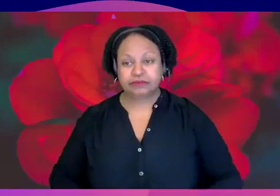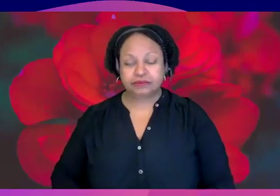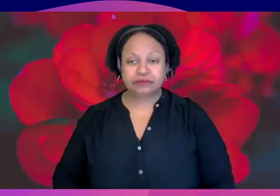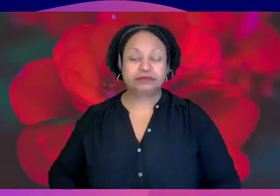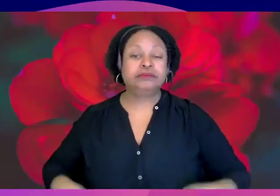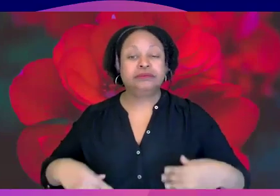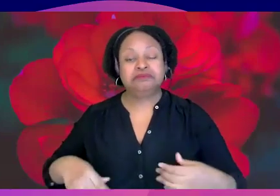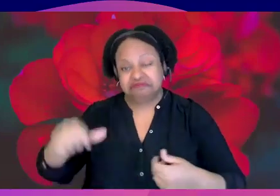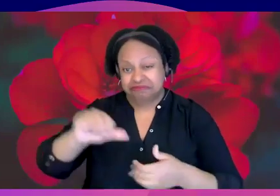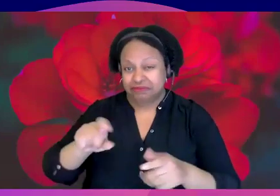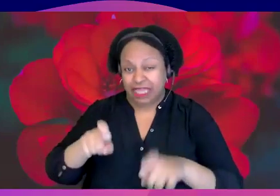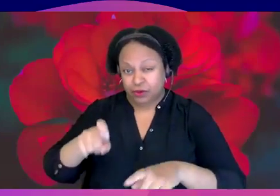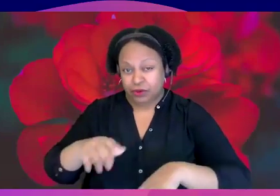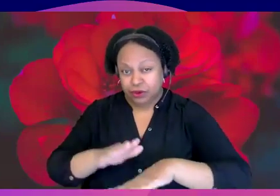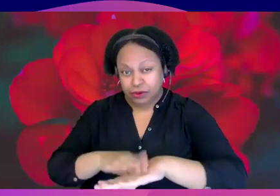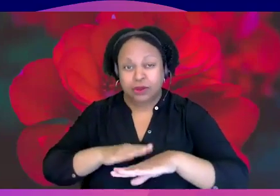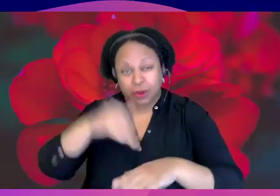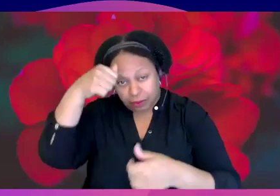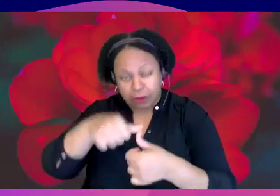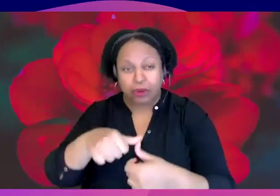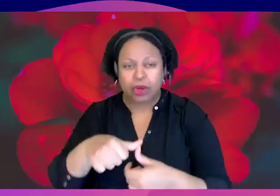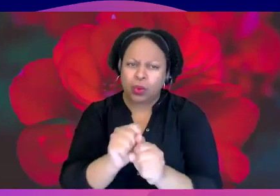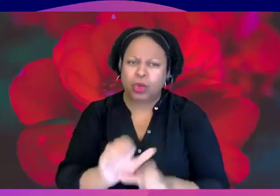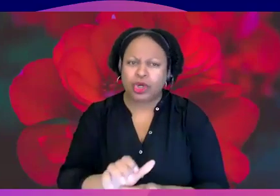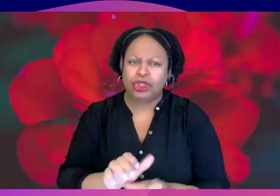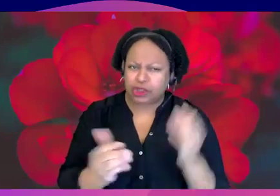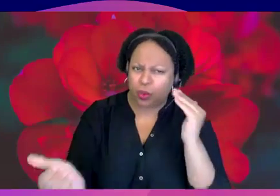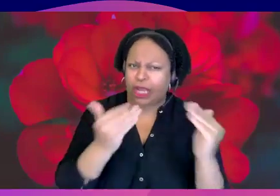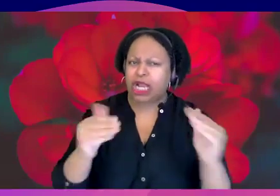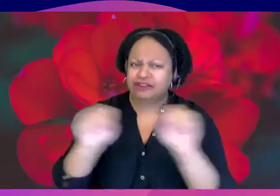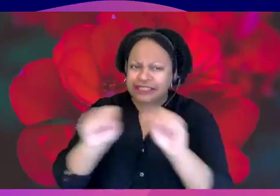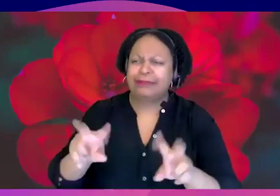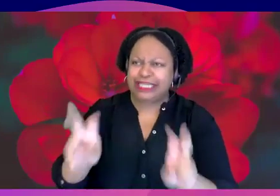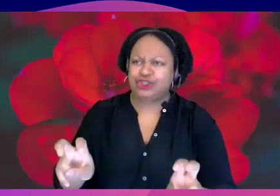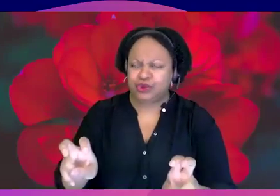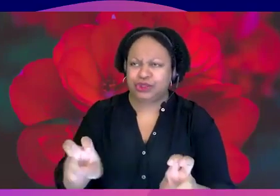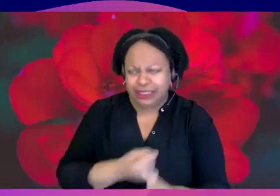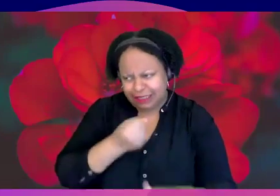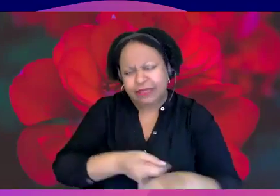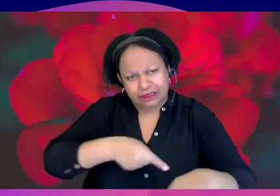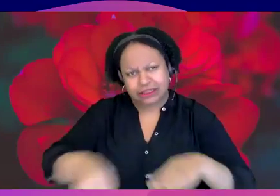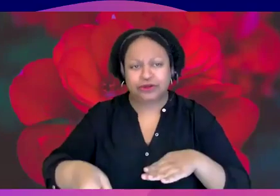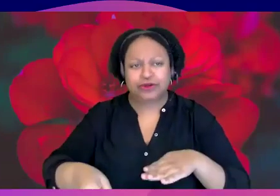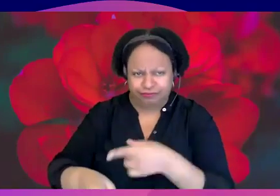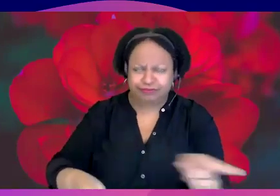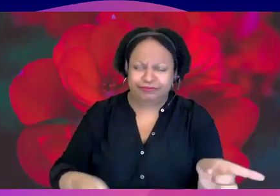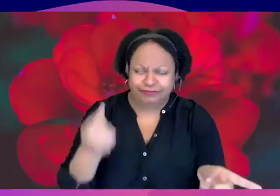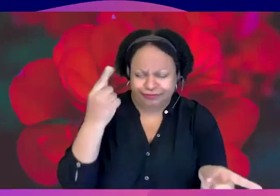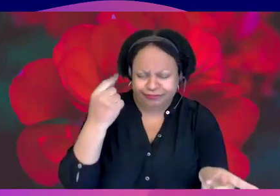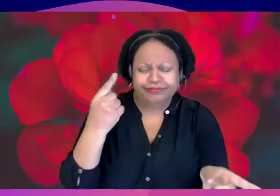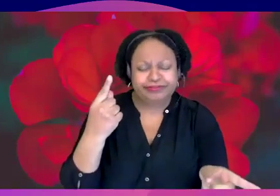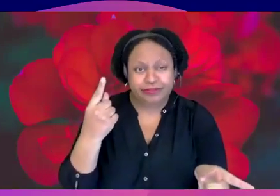And the thing to remember is that the workers are also very well aware of these systemic issues affecting the sector. And this adds to